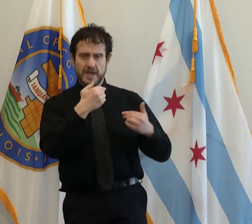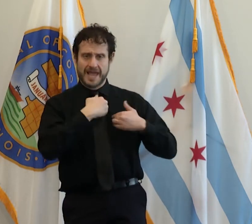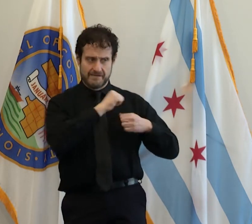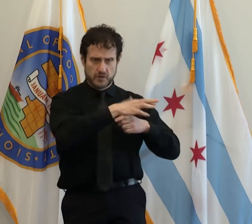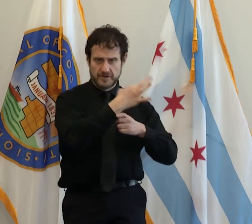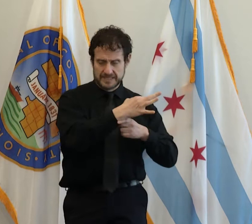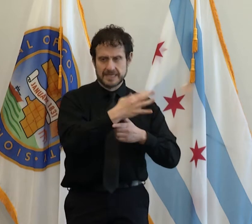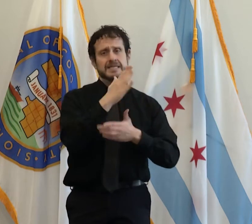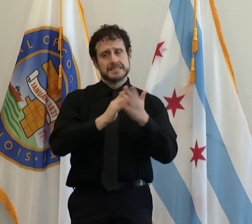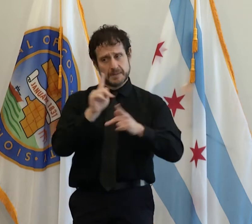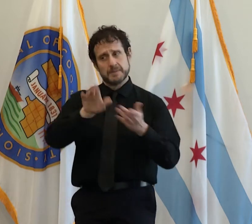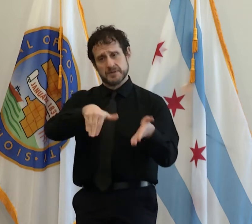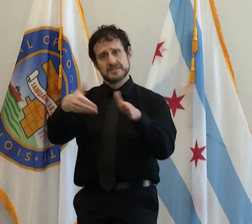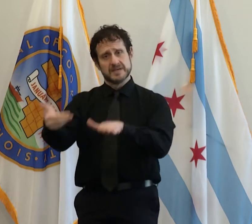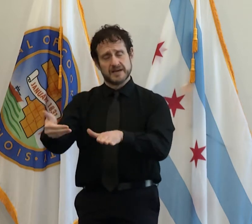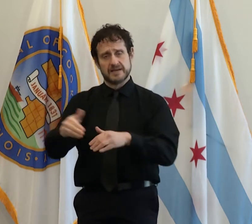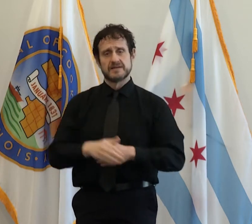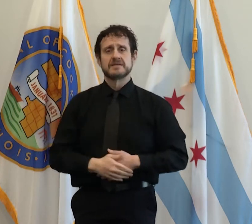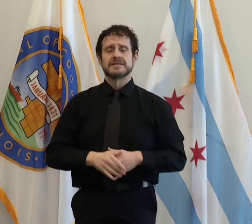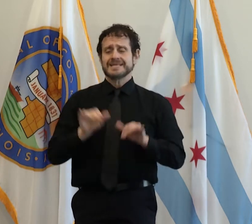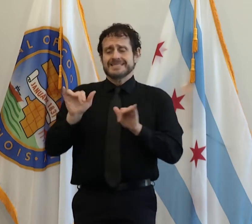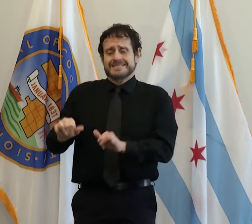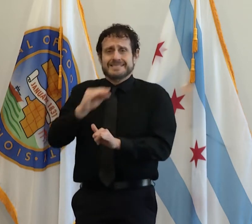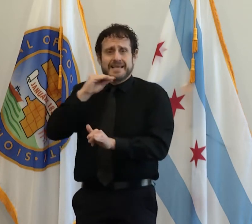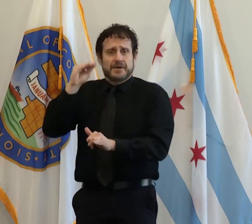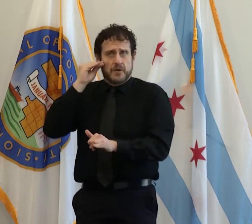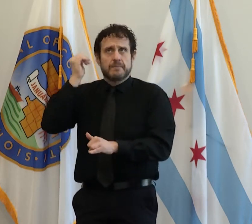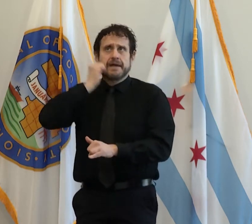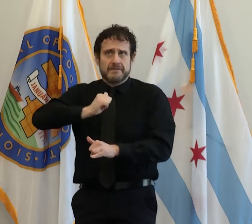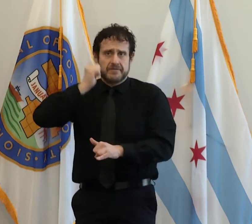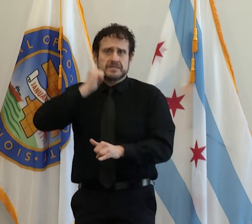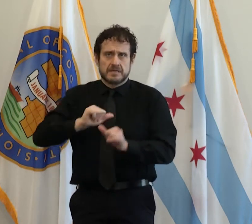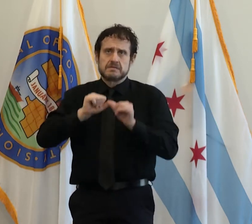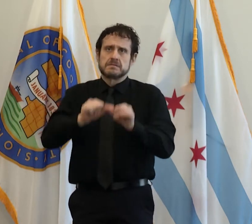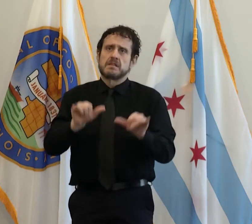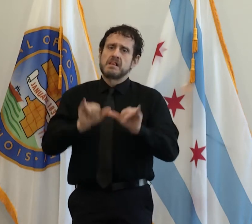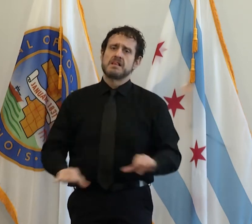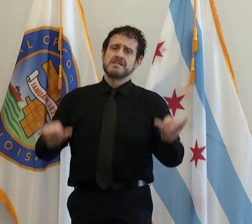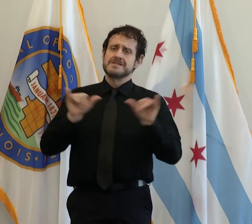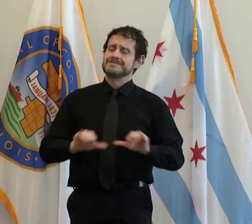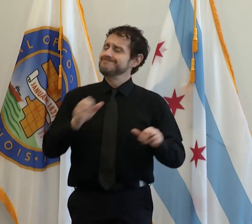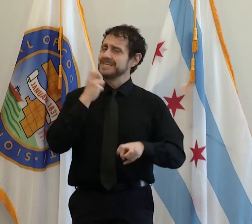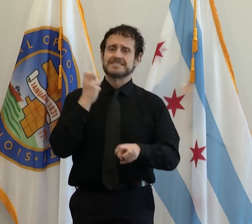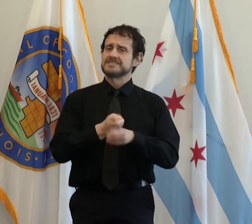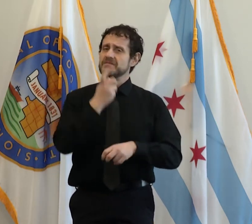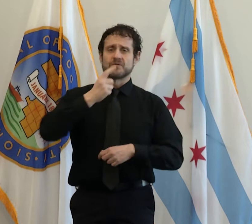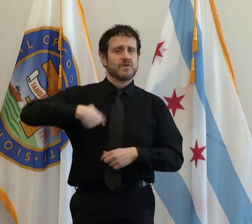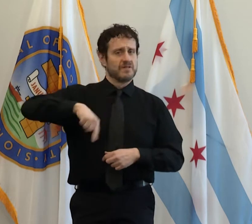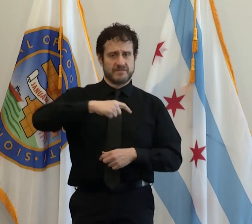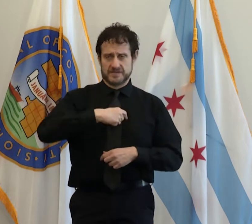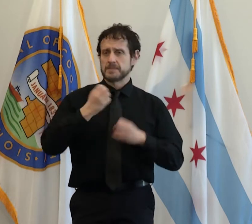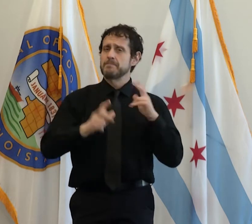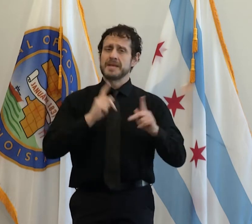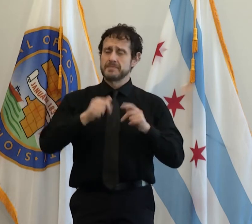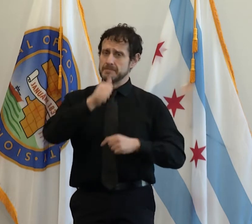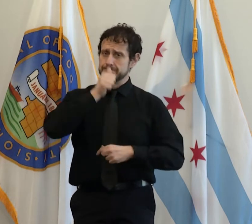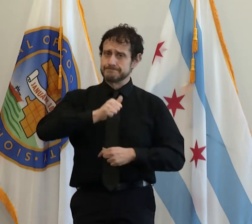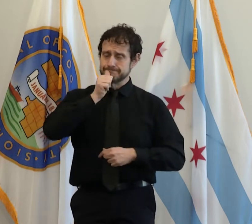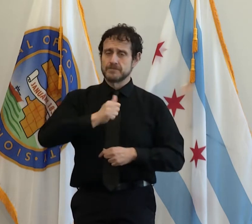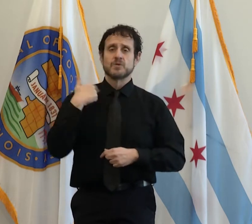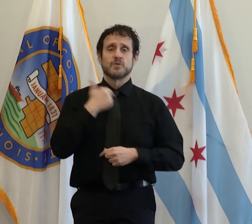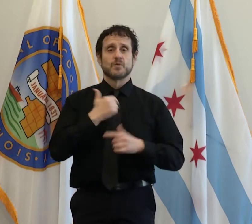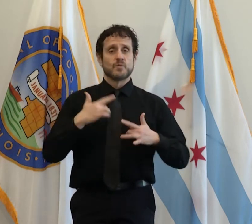home every single day is tough on anybody. It has impacted a lot of people. And so we are